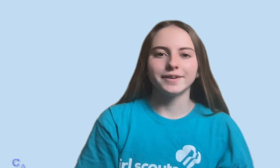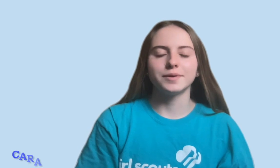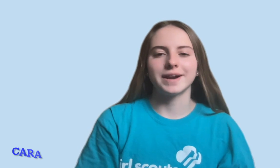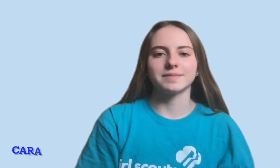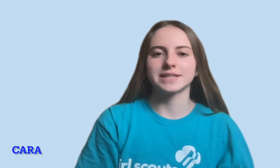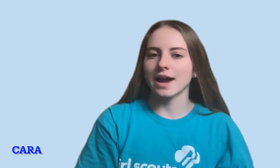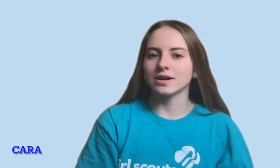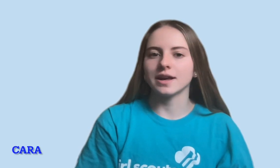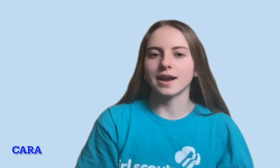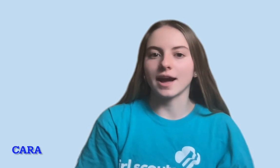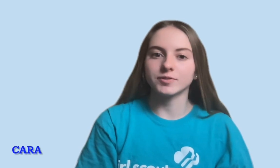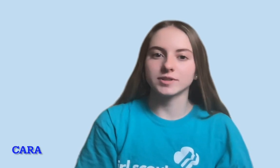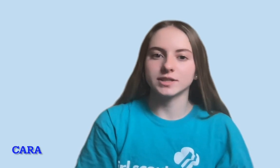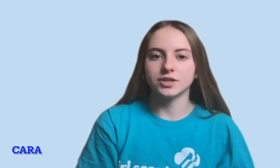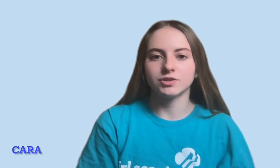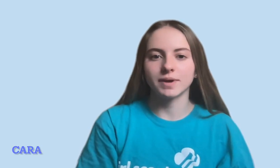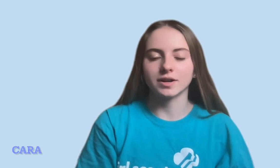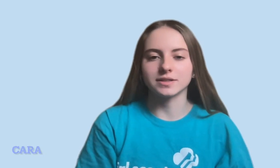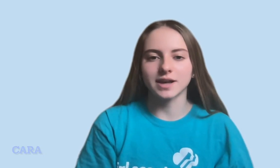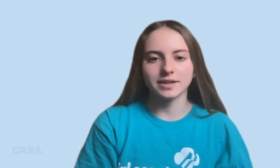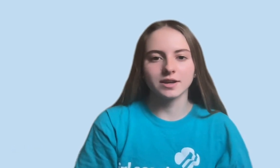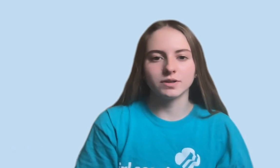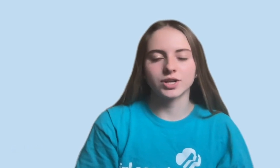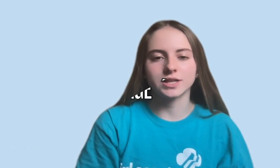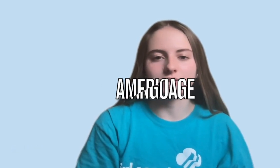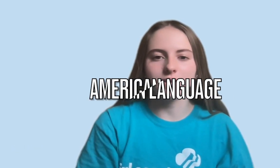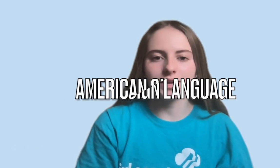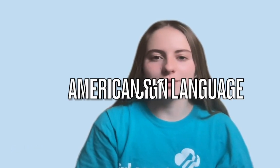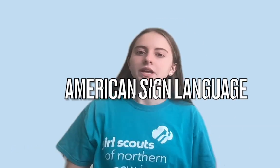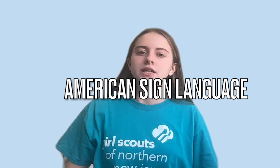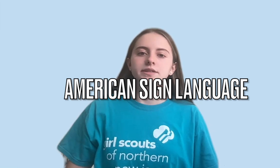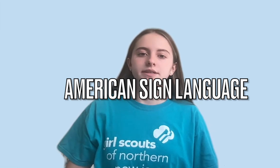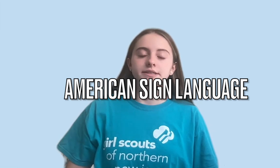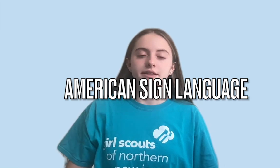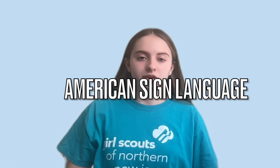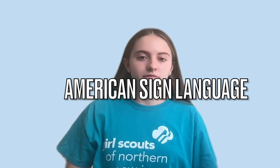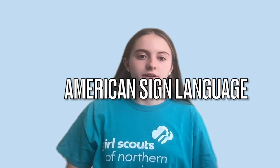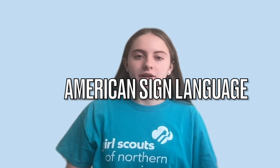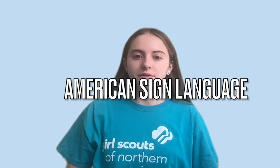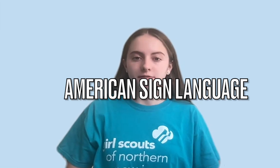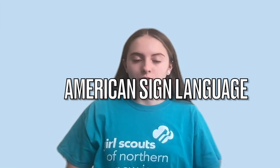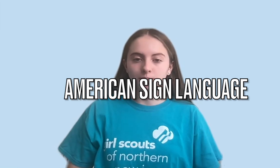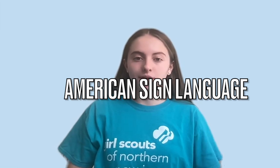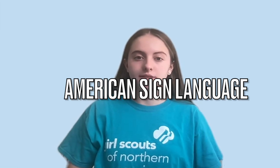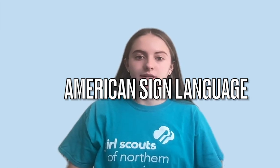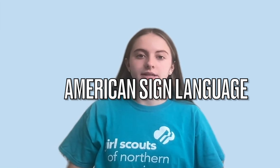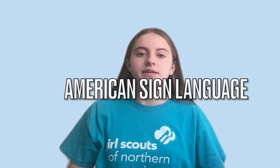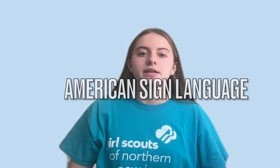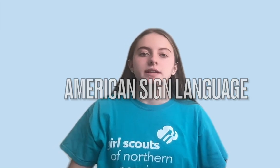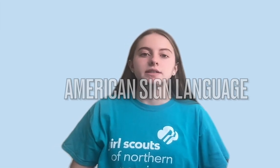Hello, my name is Kara, and I'm going to teach you American Sign Language in this video. This is the third video in a four-part series that